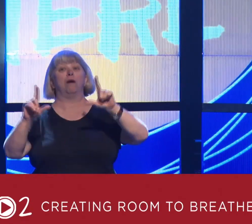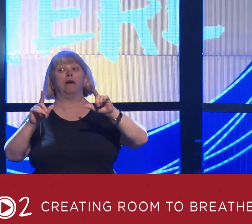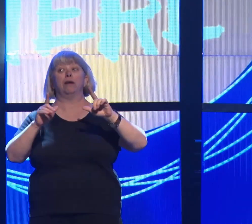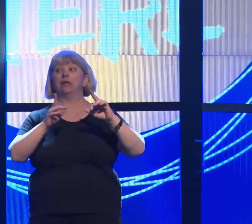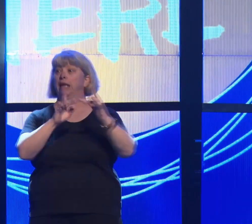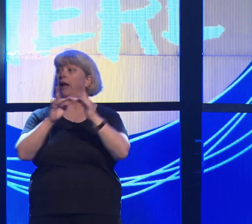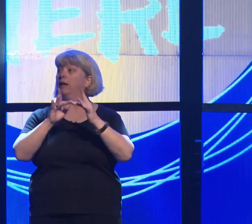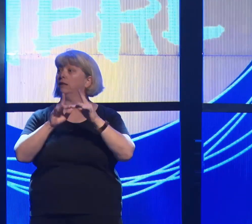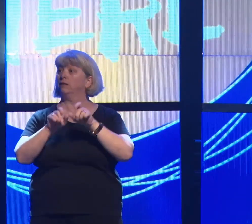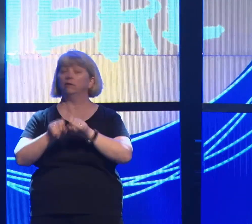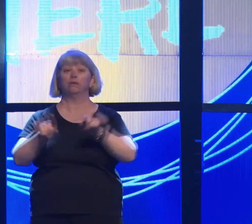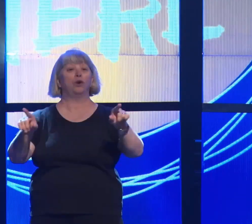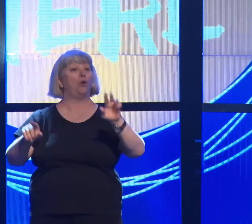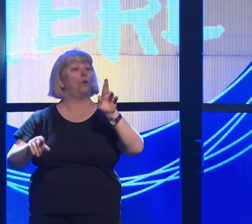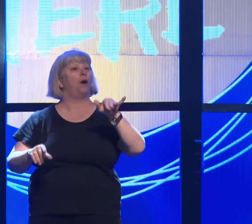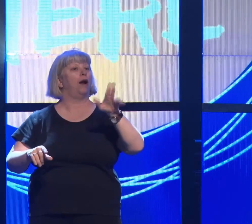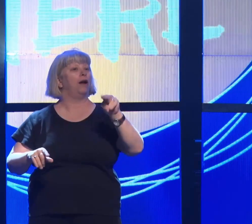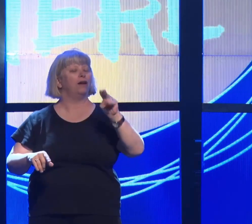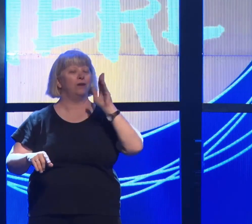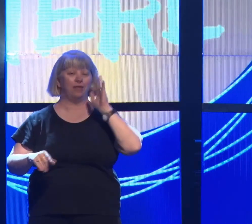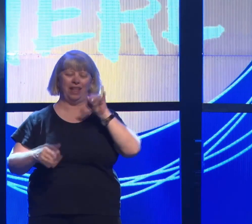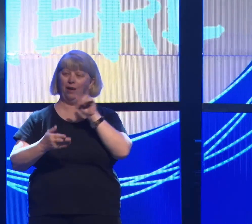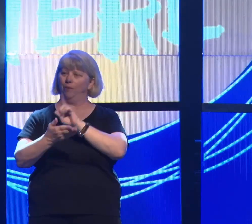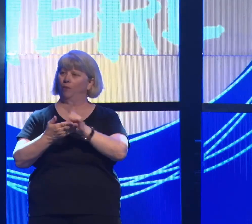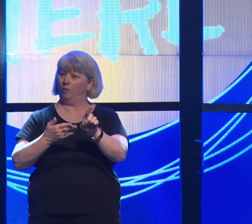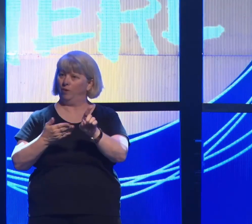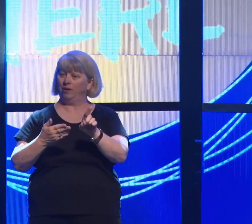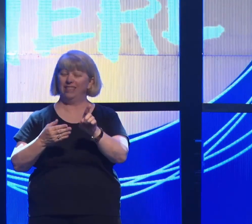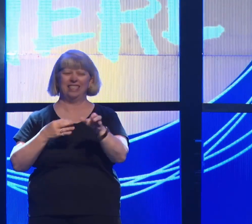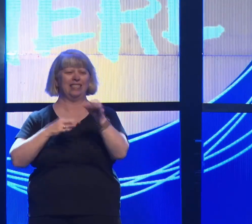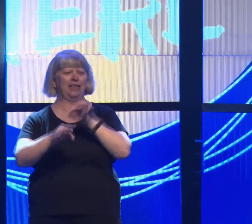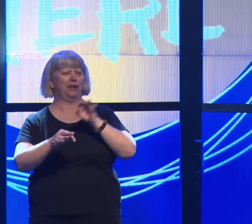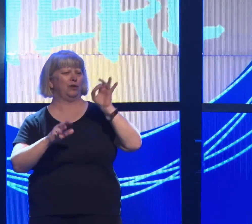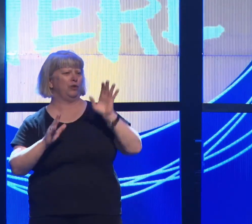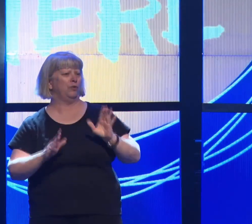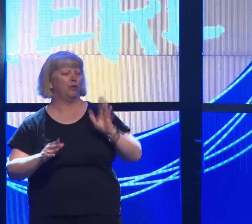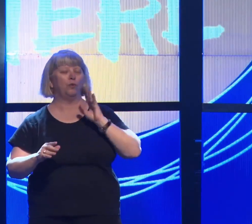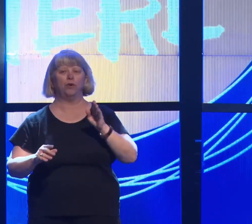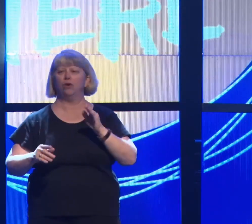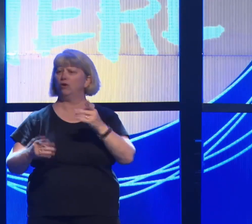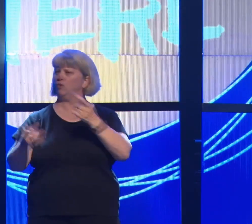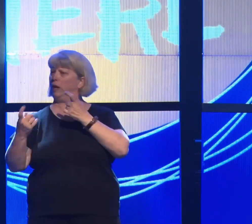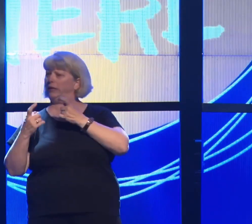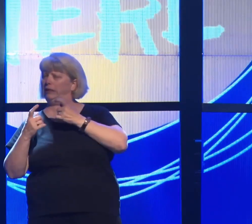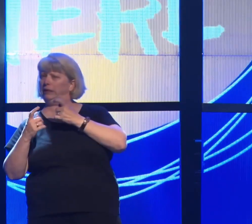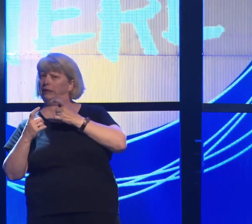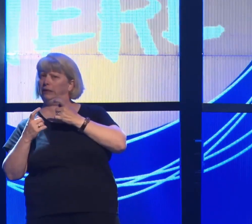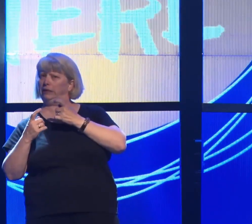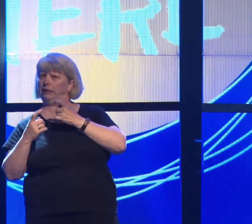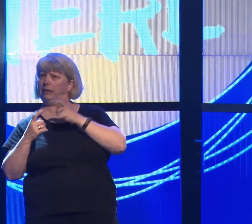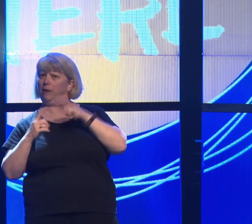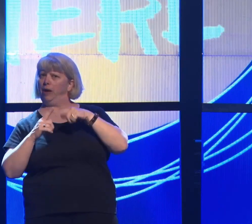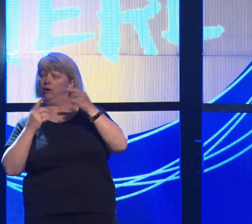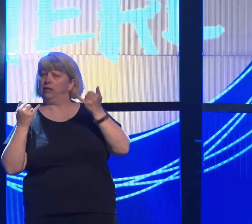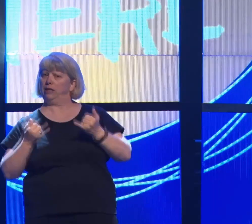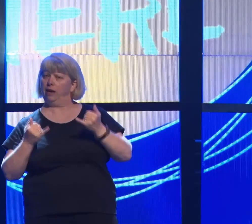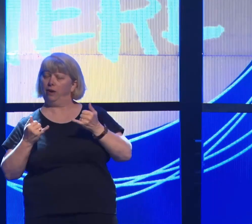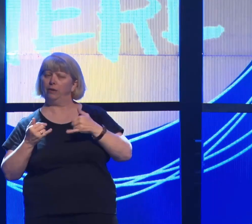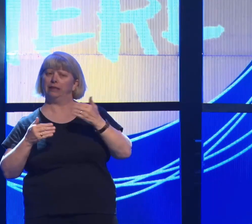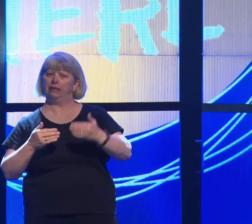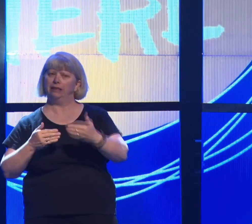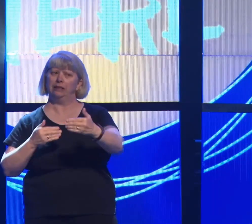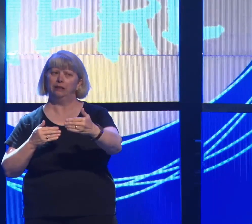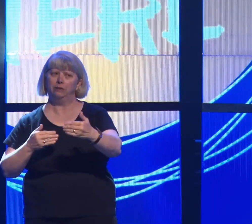And Ryan is going to be that week, rather than a sermon, he's going to be answering questions people have about the current series that we're